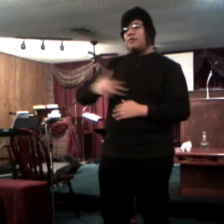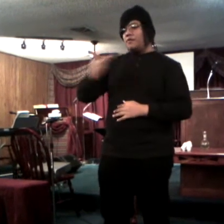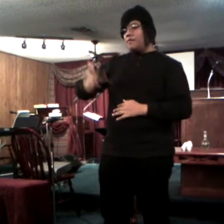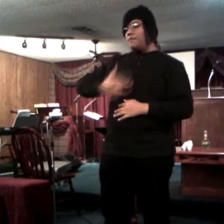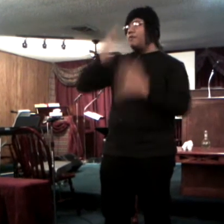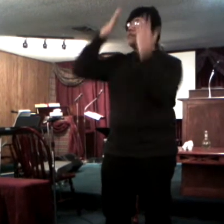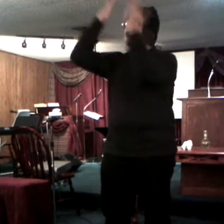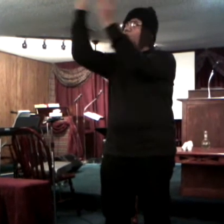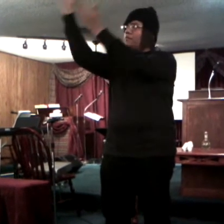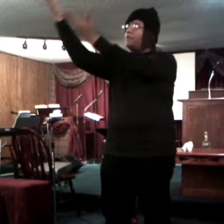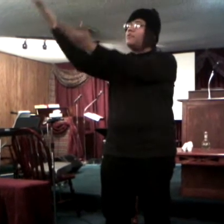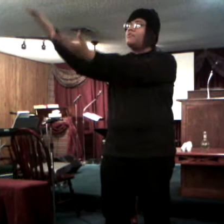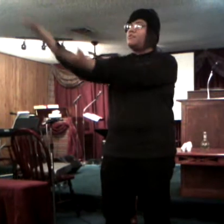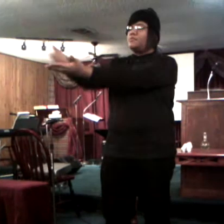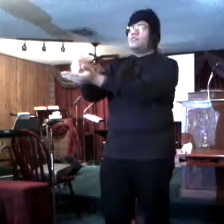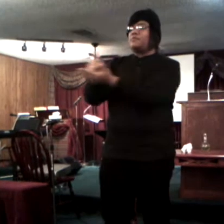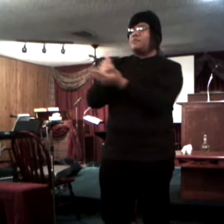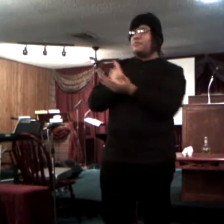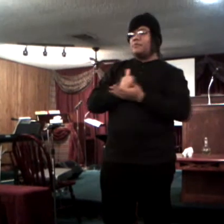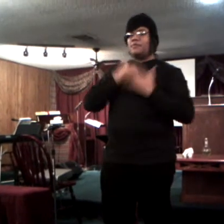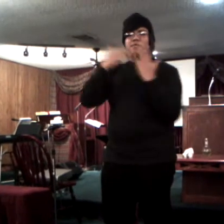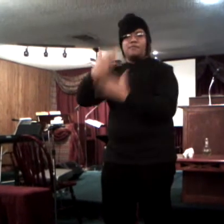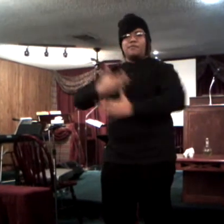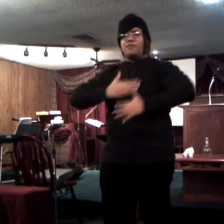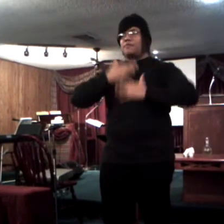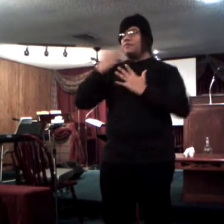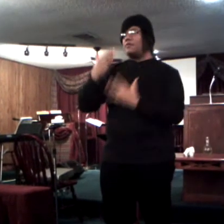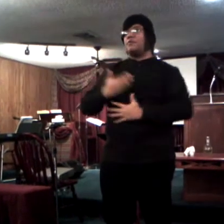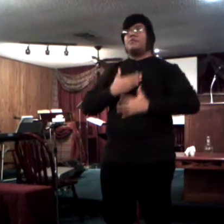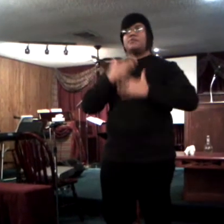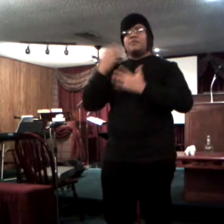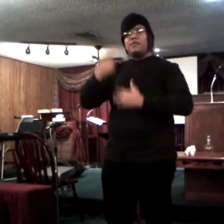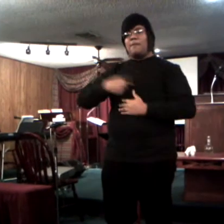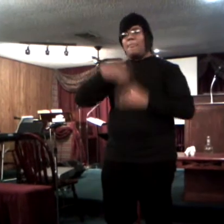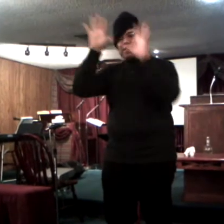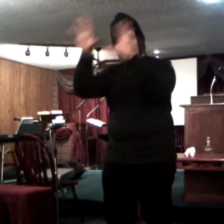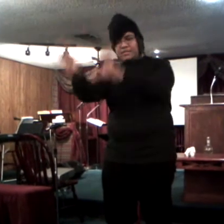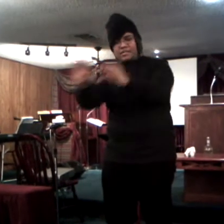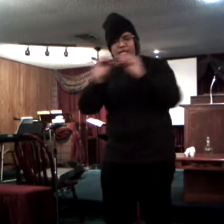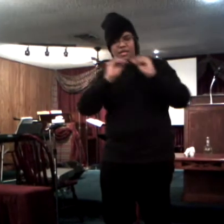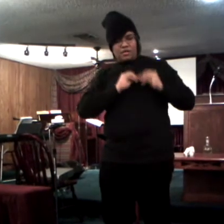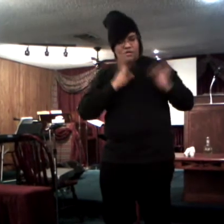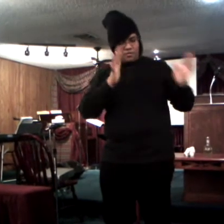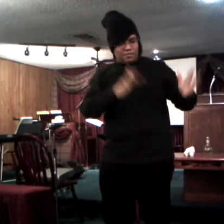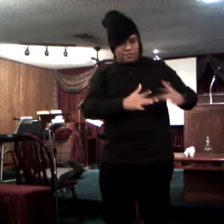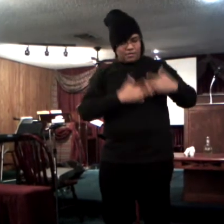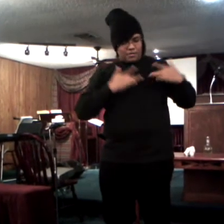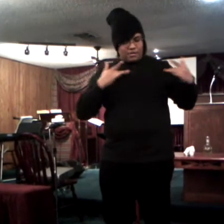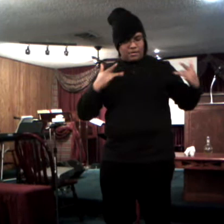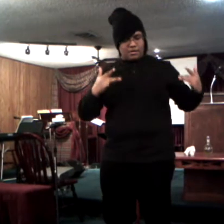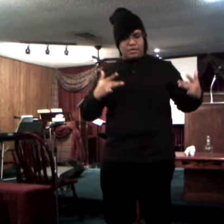Selling out presents, selling out my lies with messages I'll take you in,